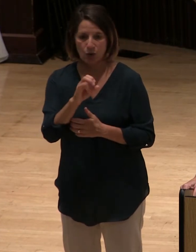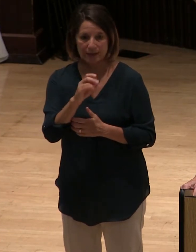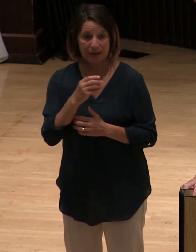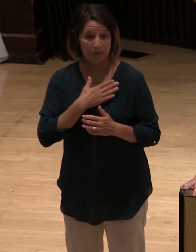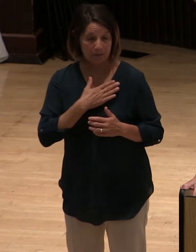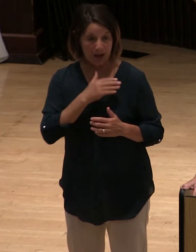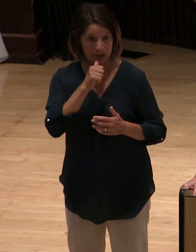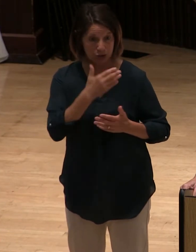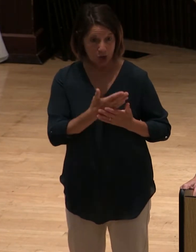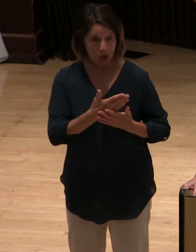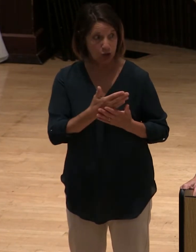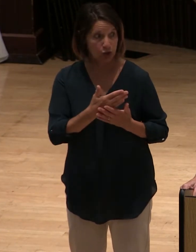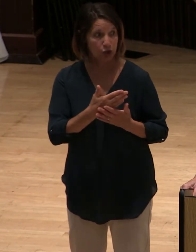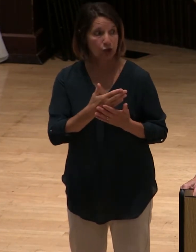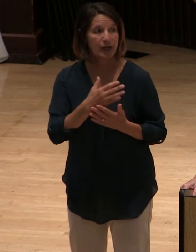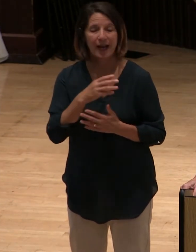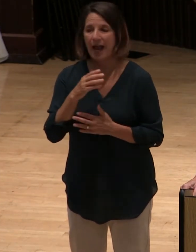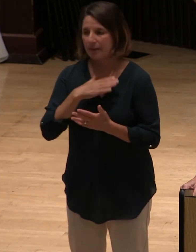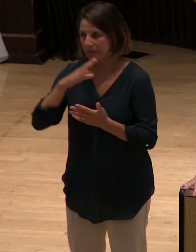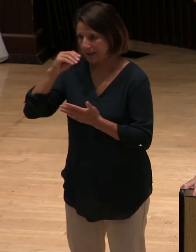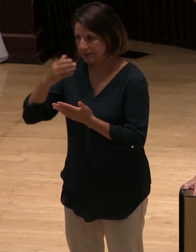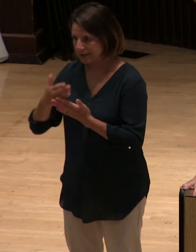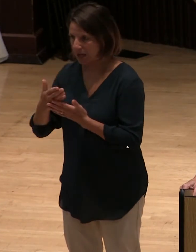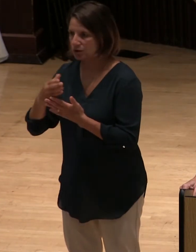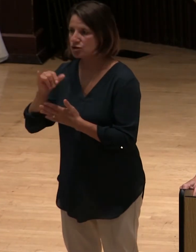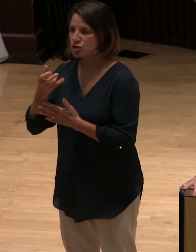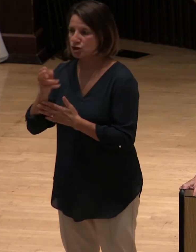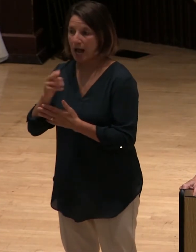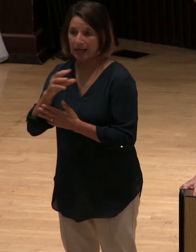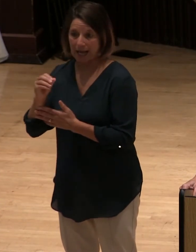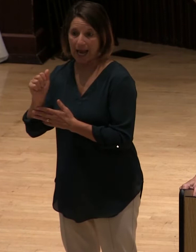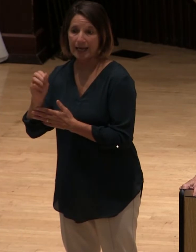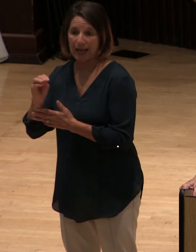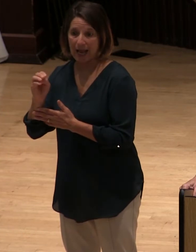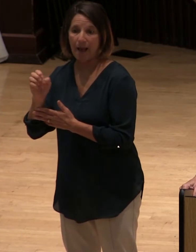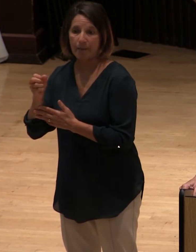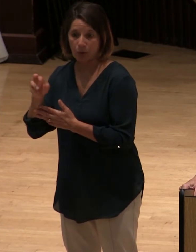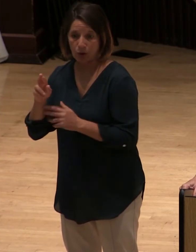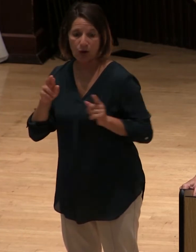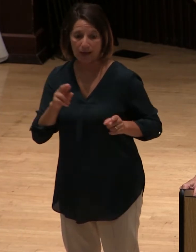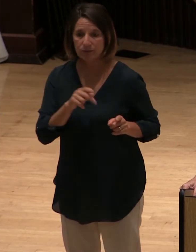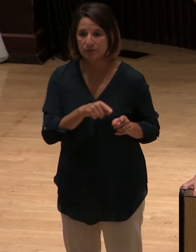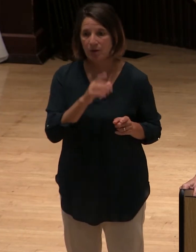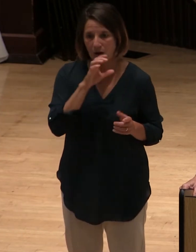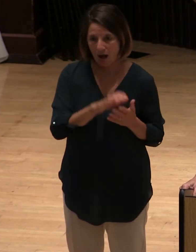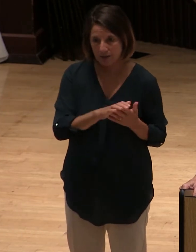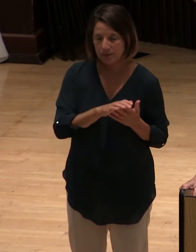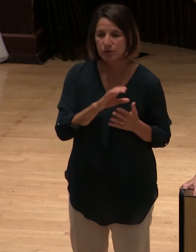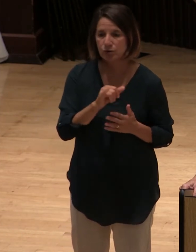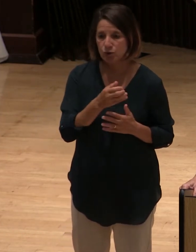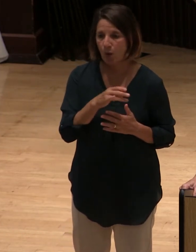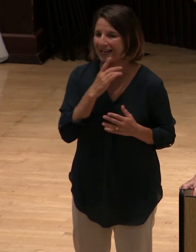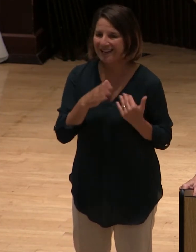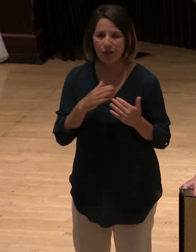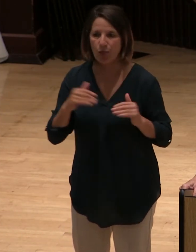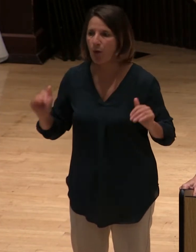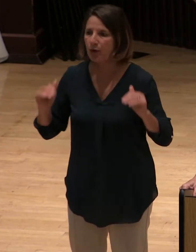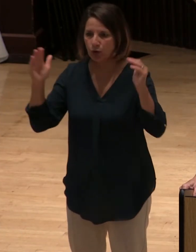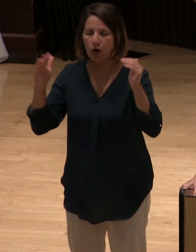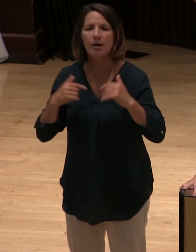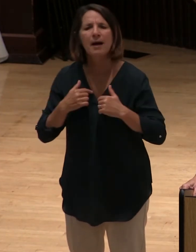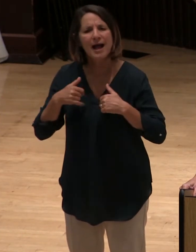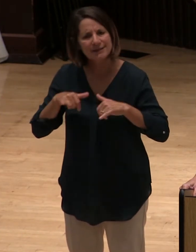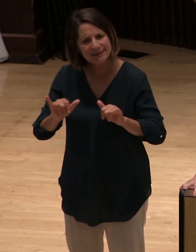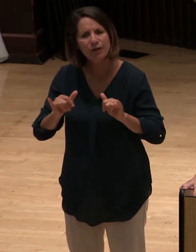Joey, and my son, John, and Amber. And even though they are grown-up people now, I still feel that I